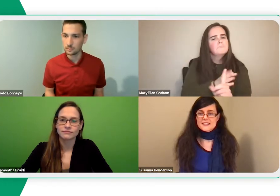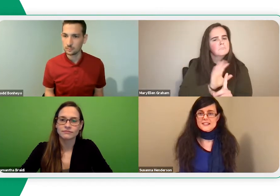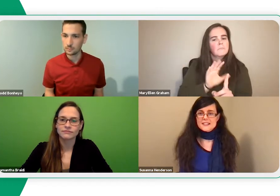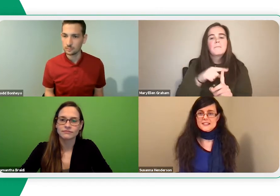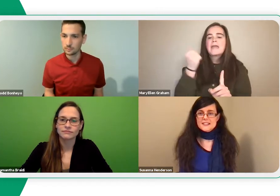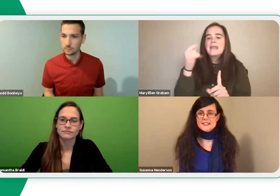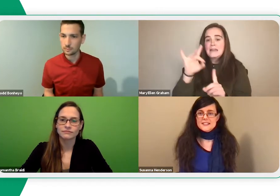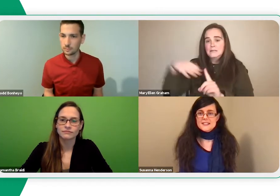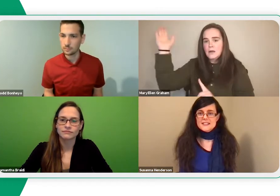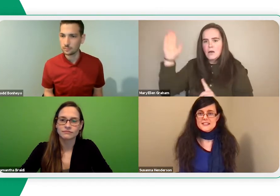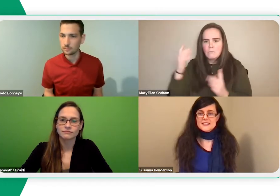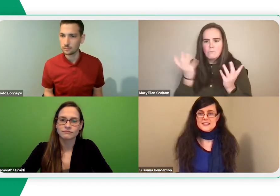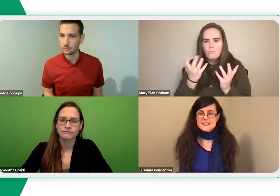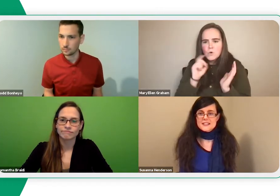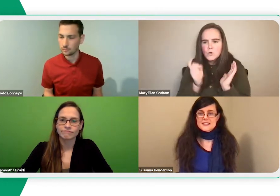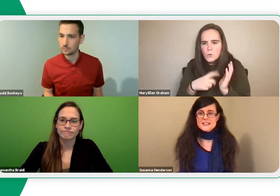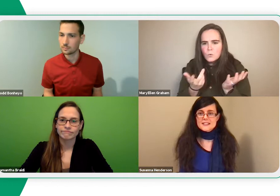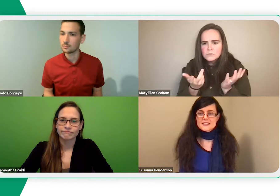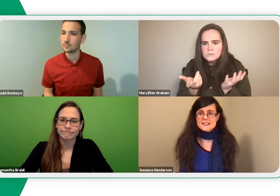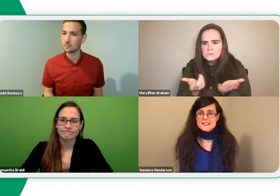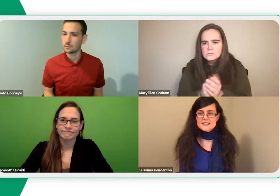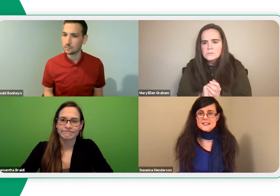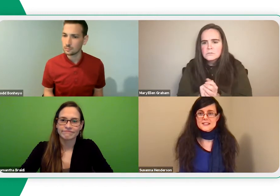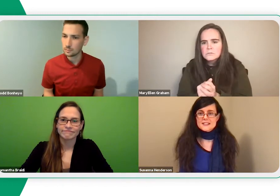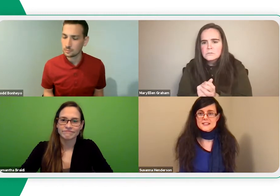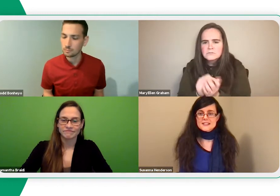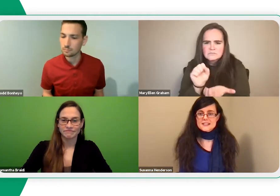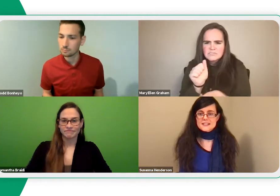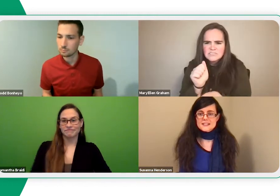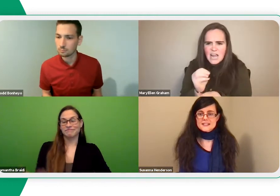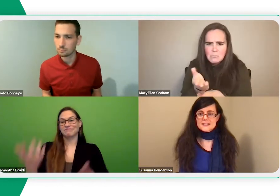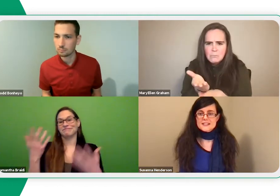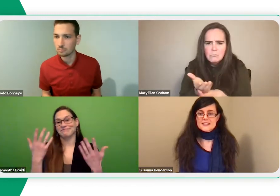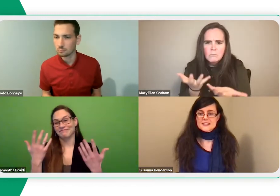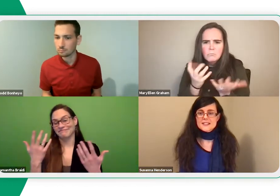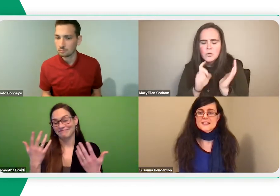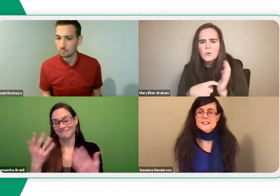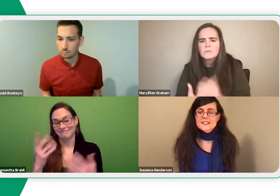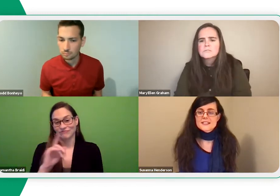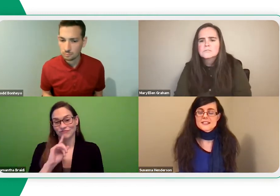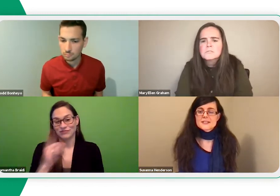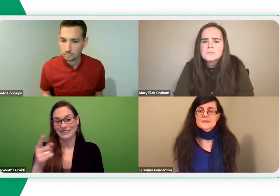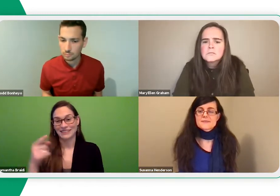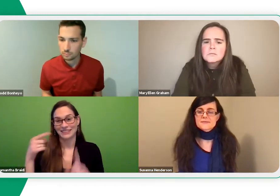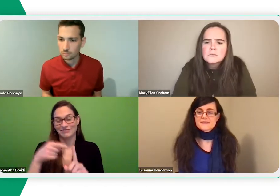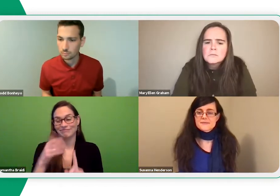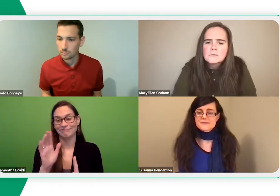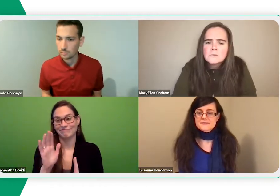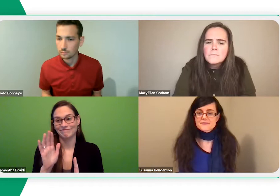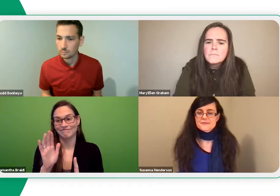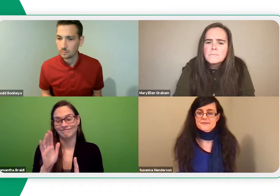who are 18 years or older? We're not talking anyone younger than 18, but those who are 18 or older. Have you noticed anything, Sam?